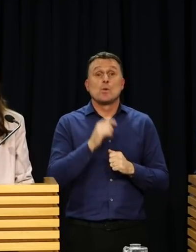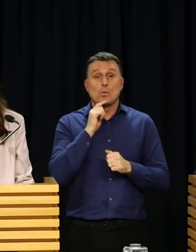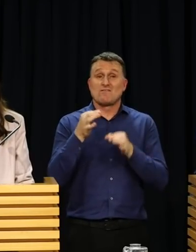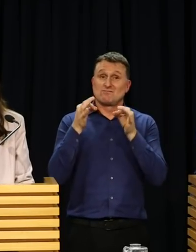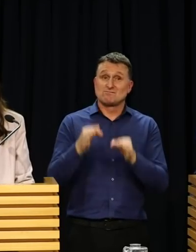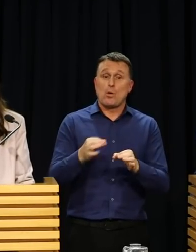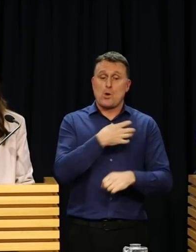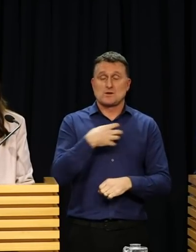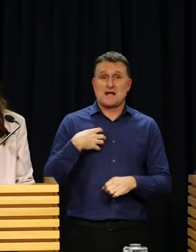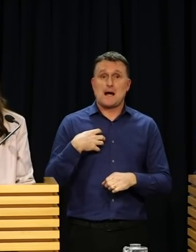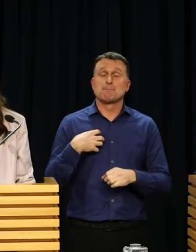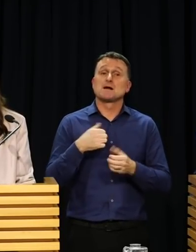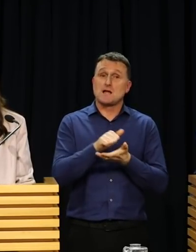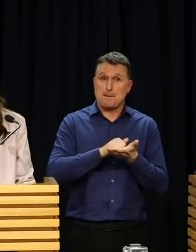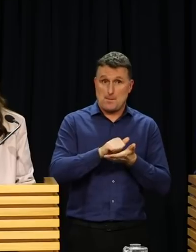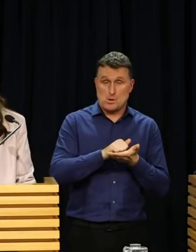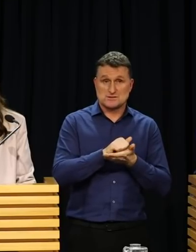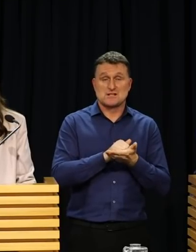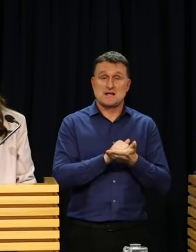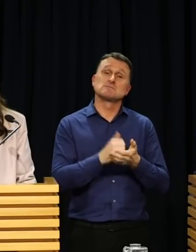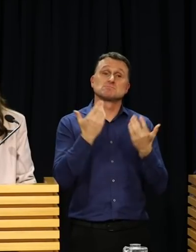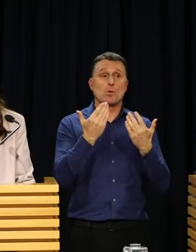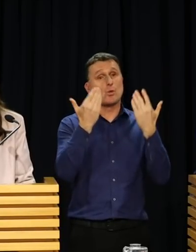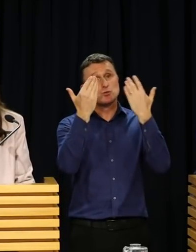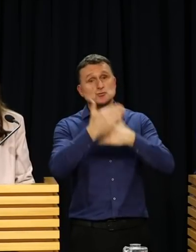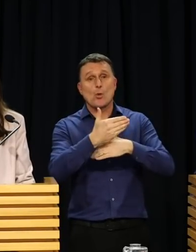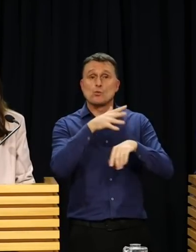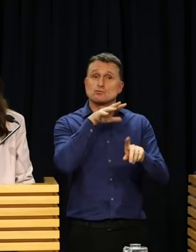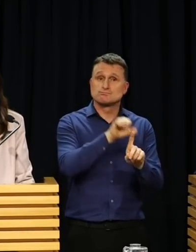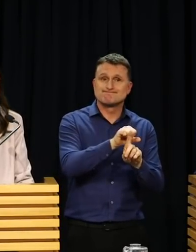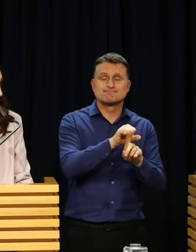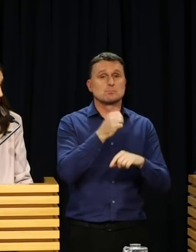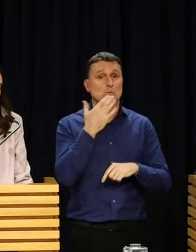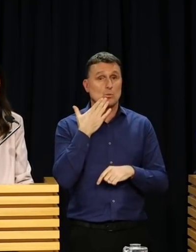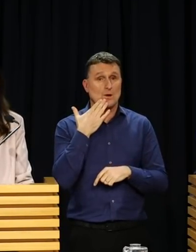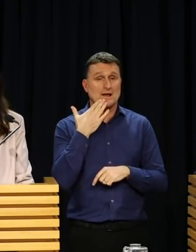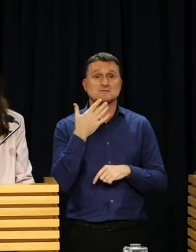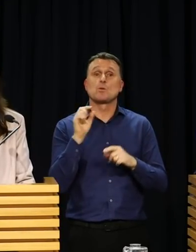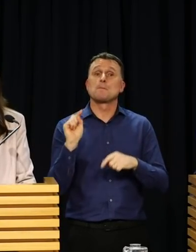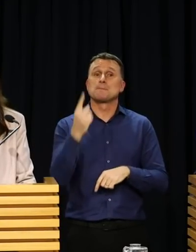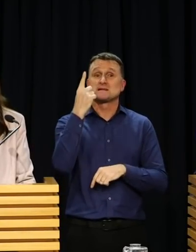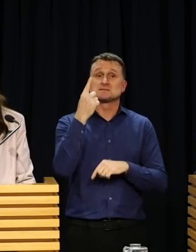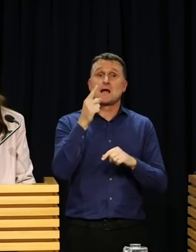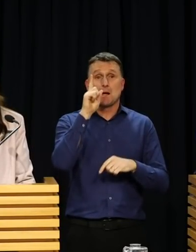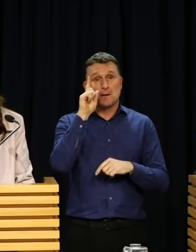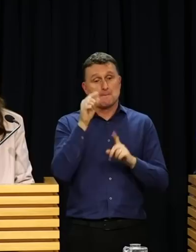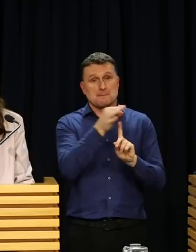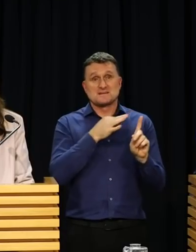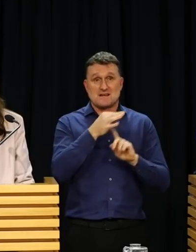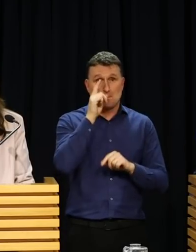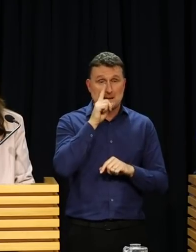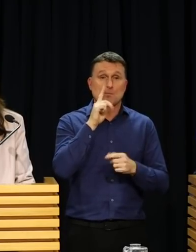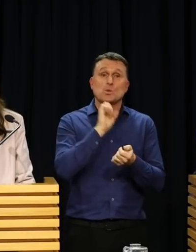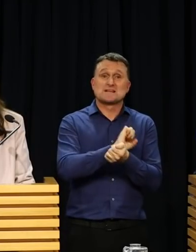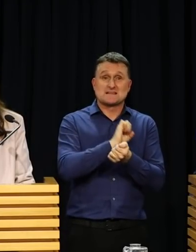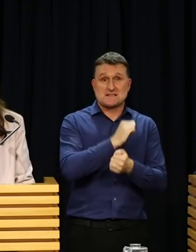government apology at a Dawn Raids commemoration event, which will be hosted by the Minister for Pacific Peoples on Saturday,